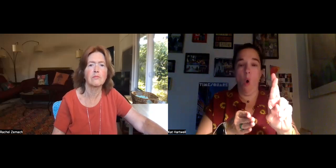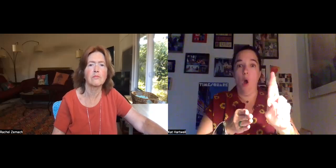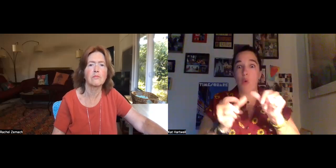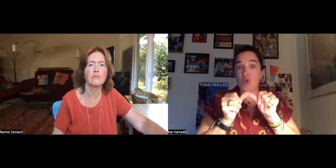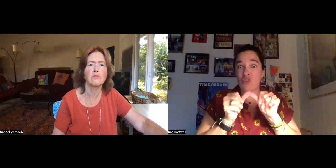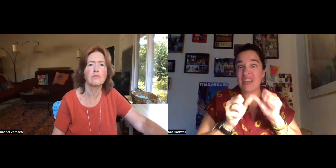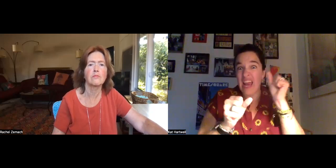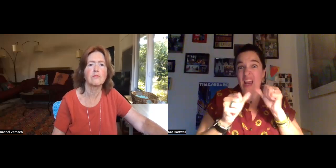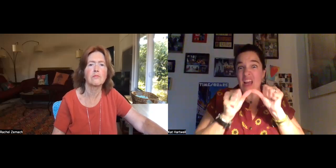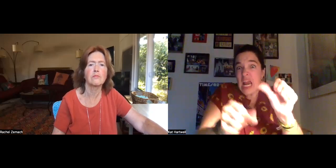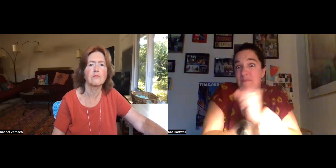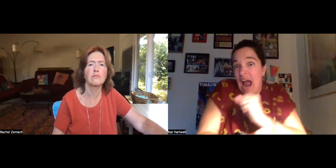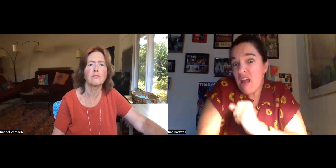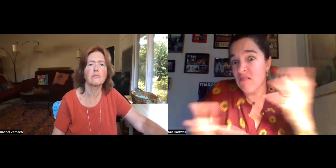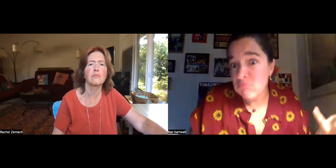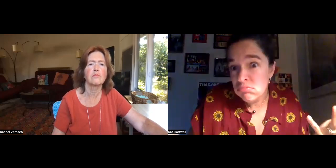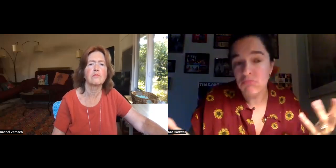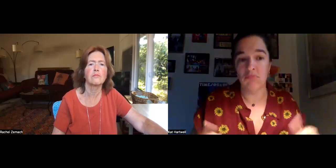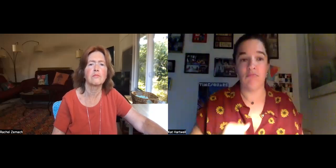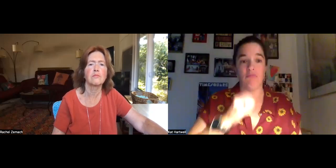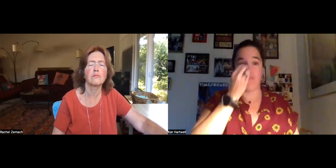Or would you just keep fighting?